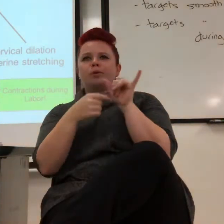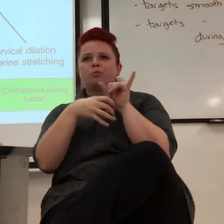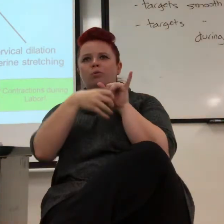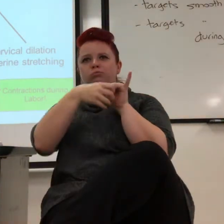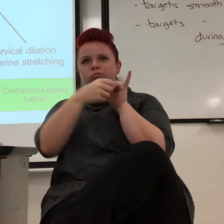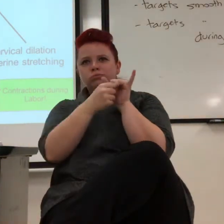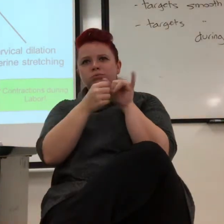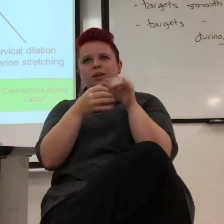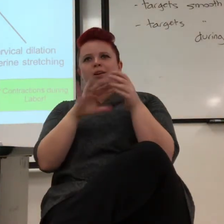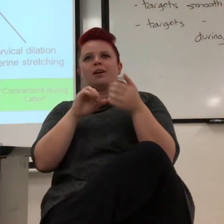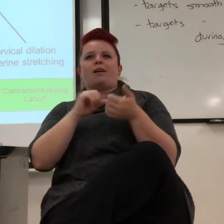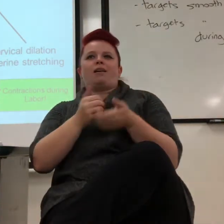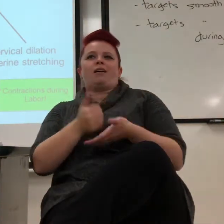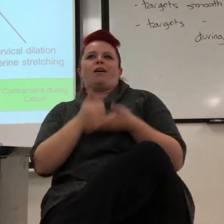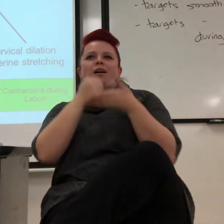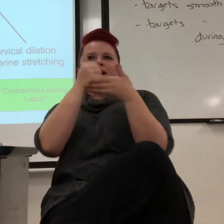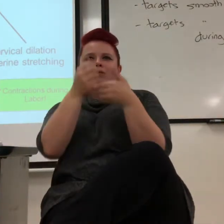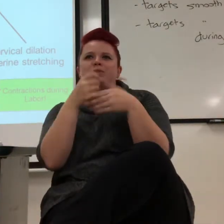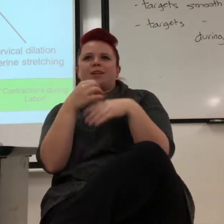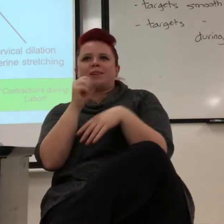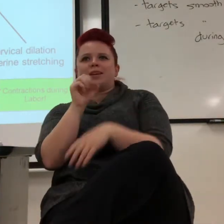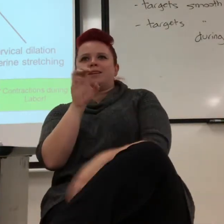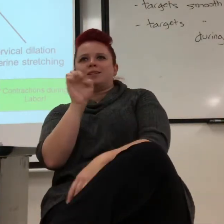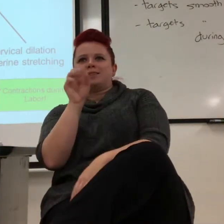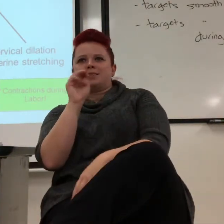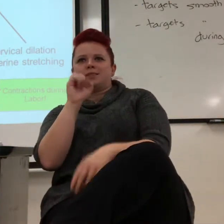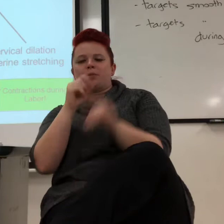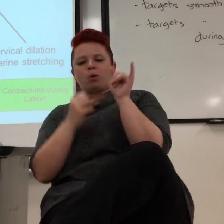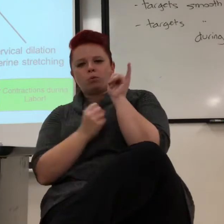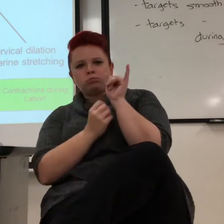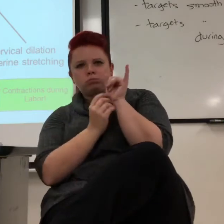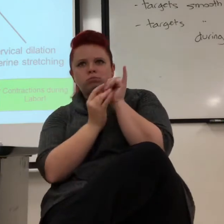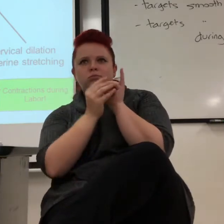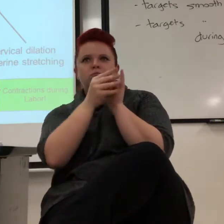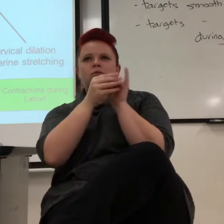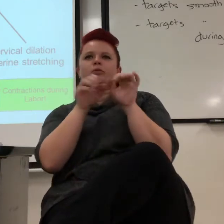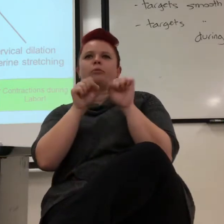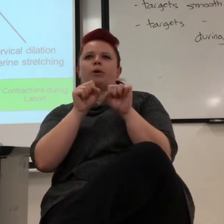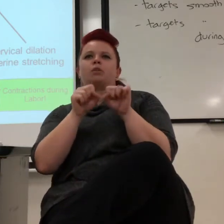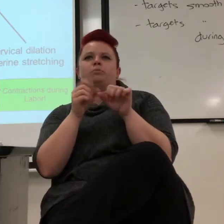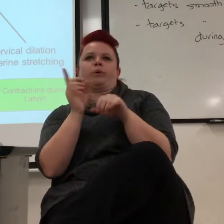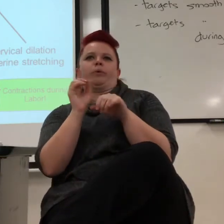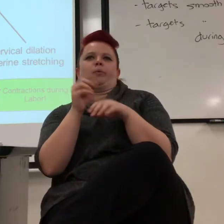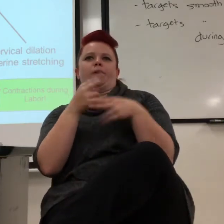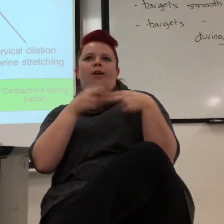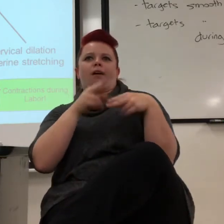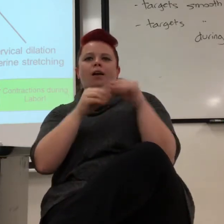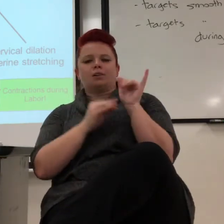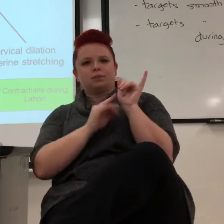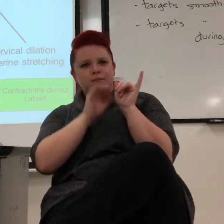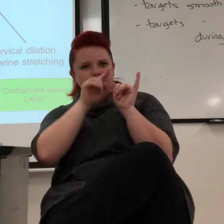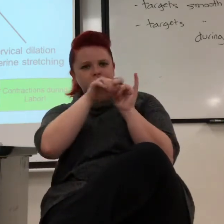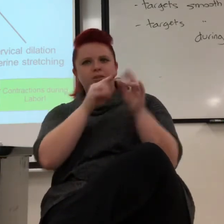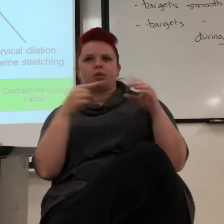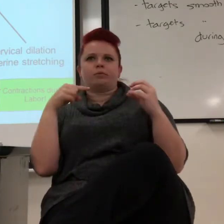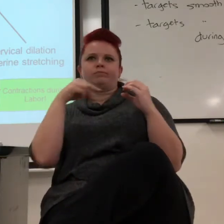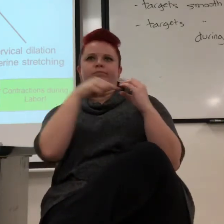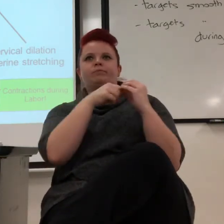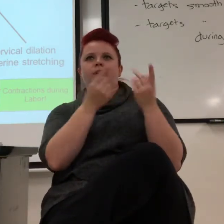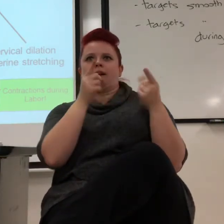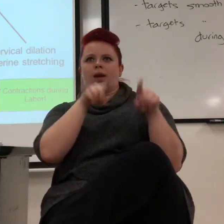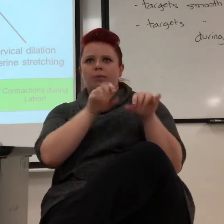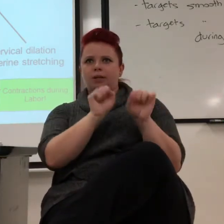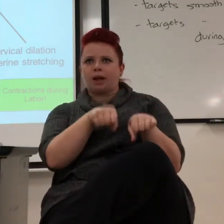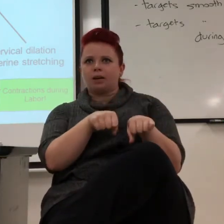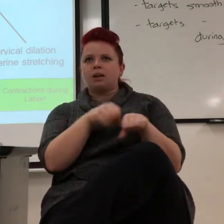the semen up to where the egg might be. So it does increase the chance of conception during sex, even though it doesn't